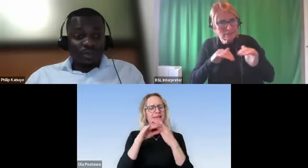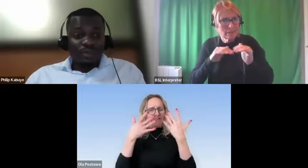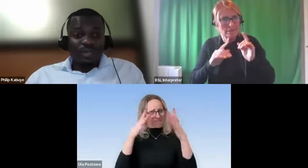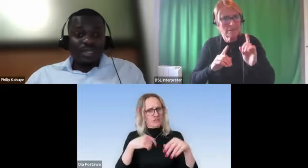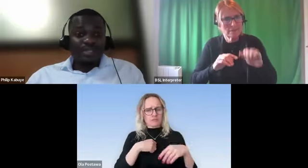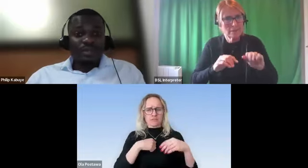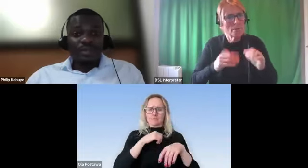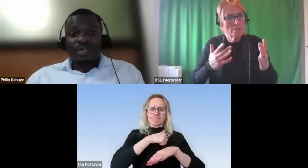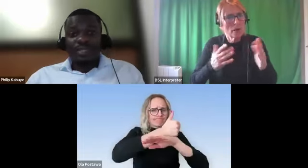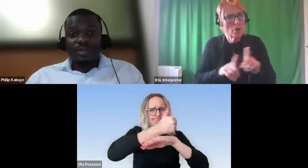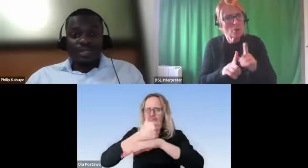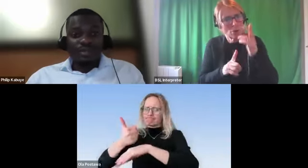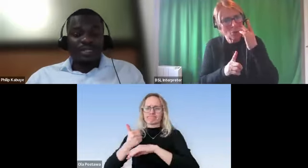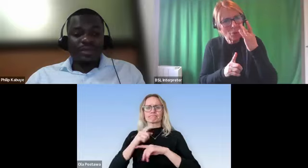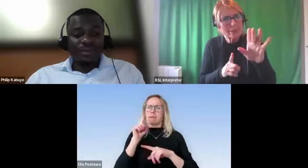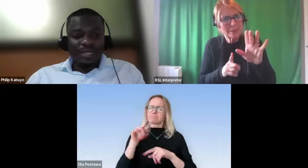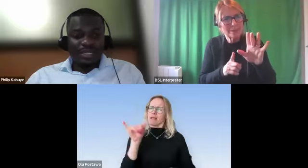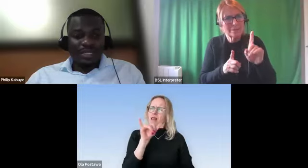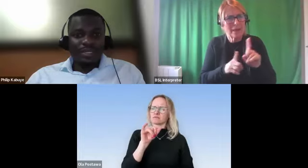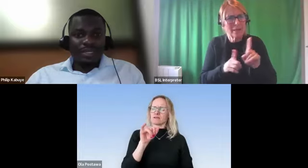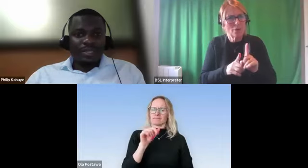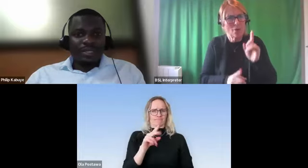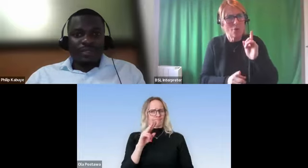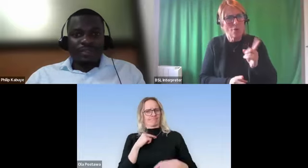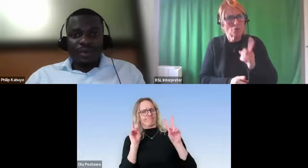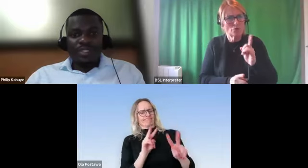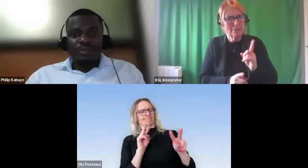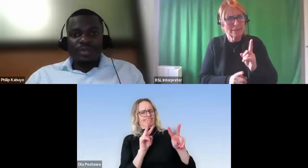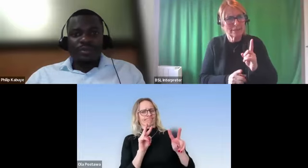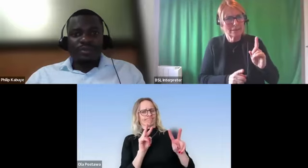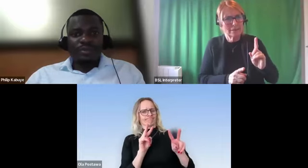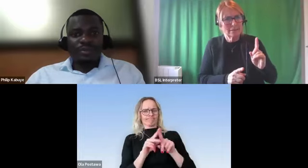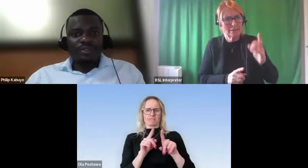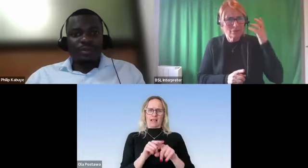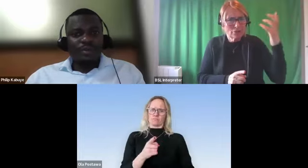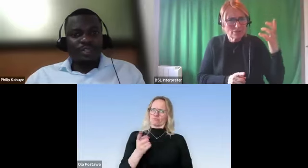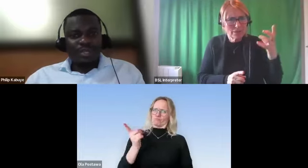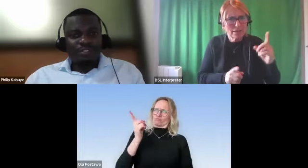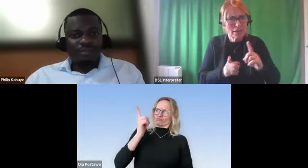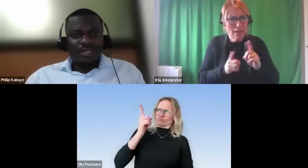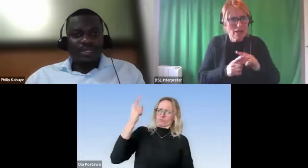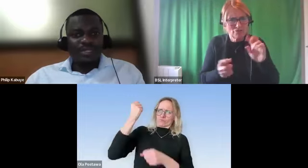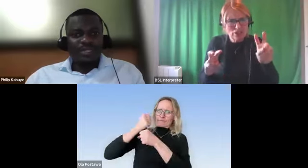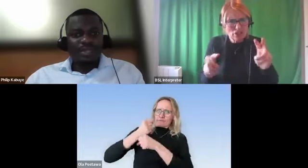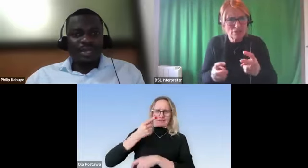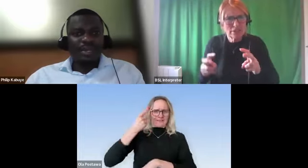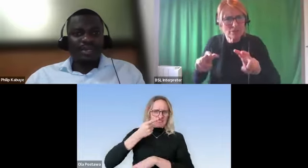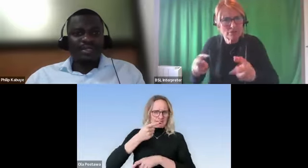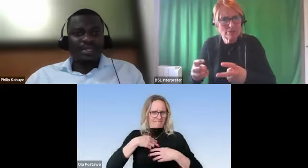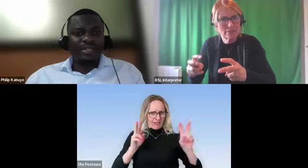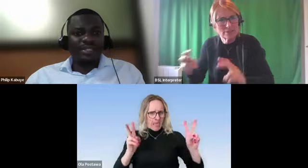we've also witnessed autocratic regimes increasingly drawing inspiration from restrictive